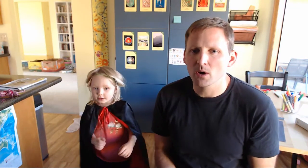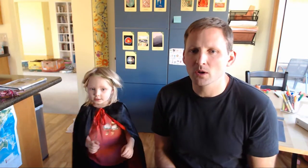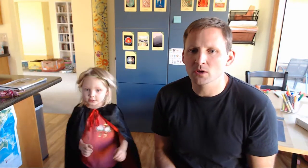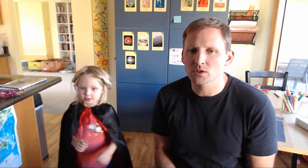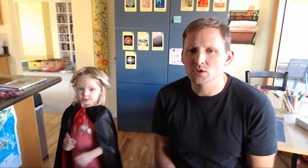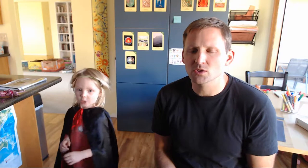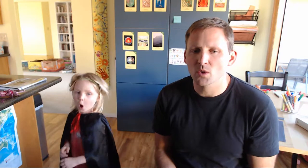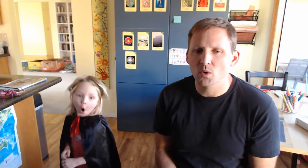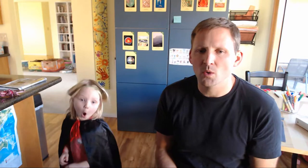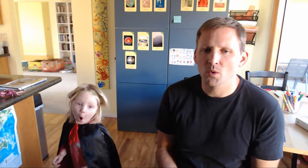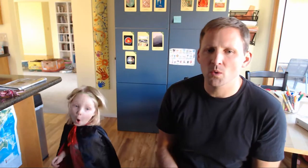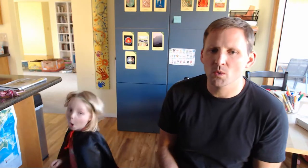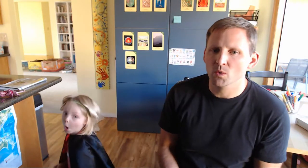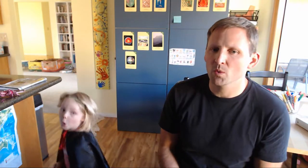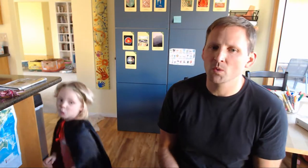reasonable soul.